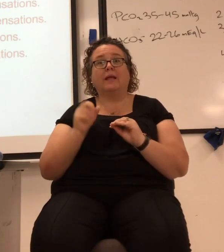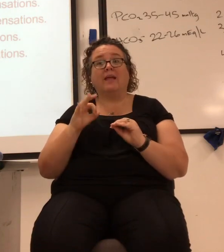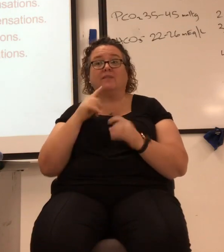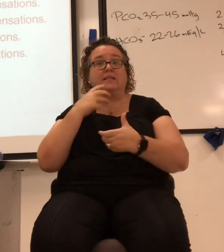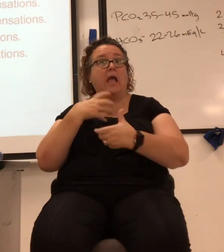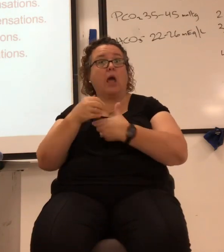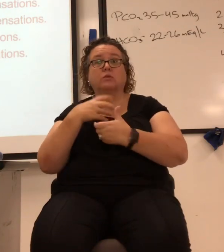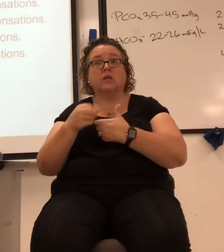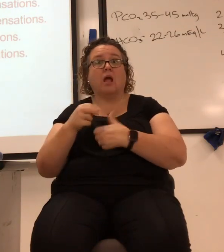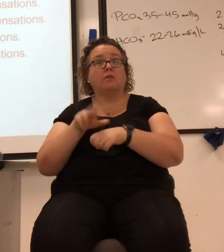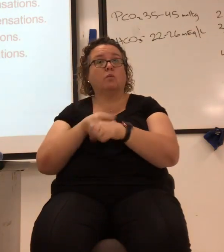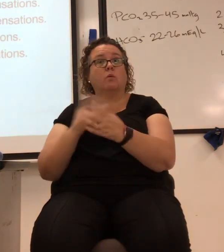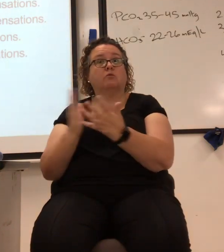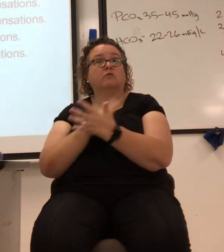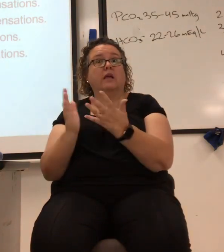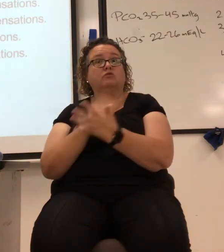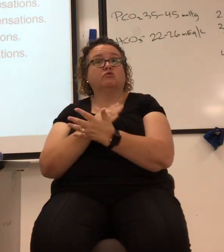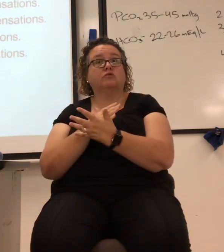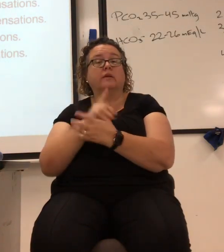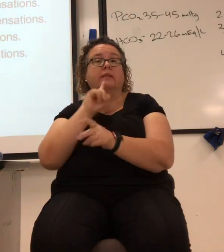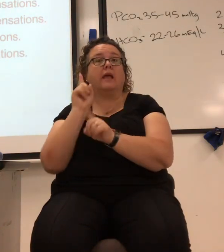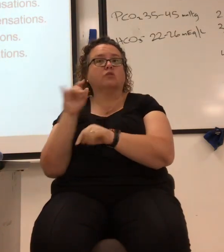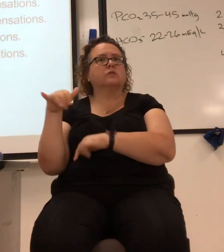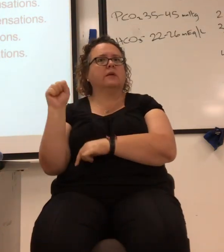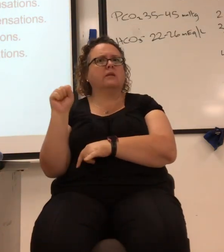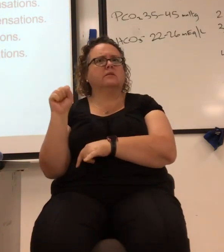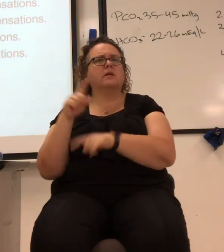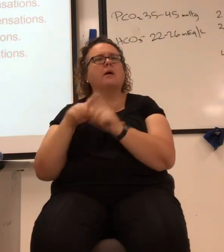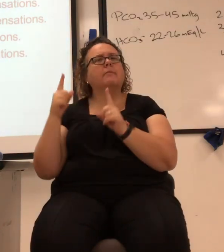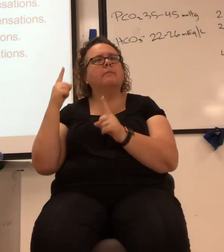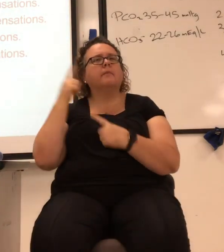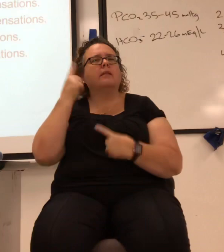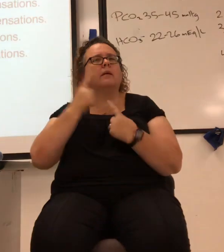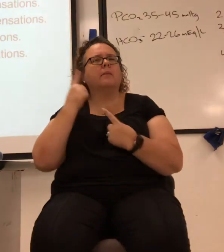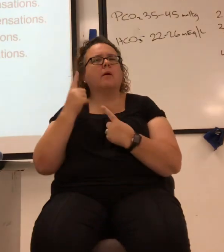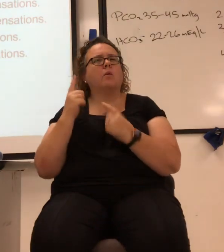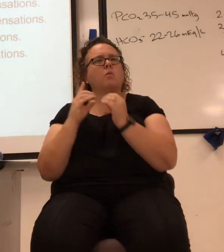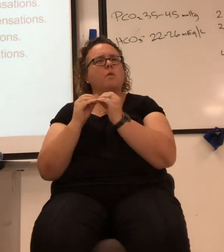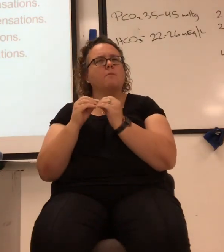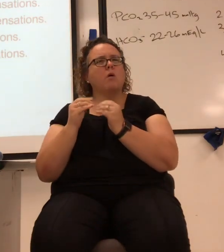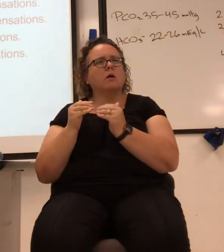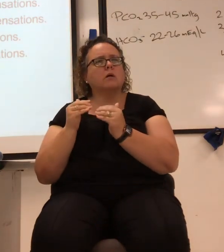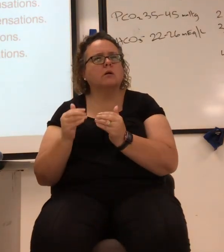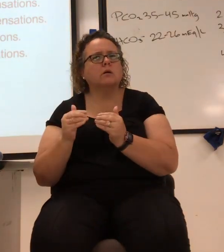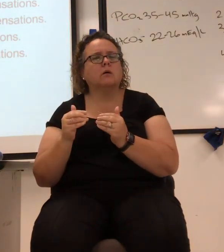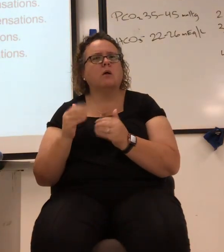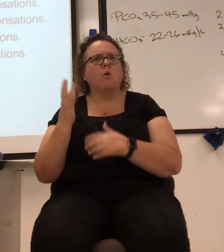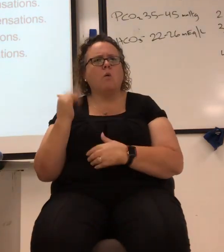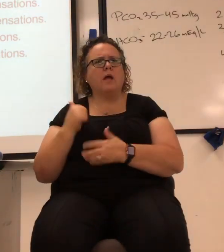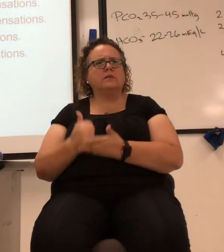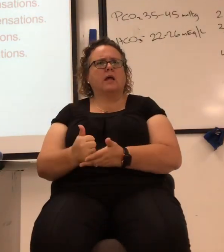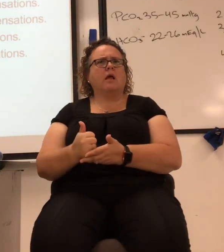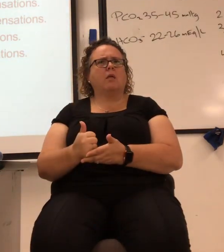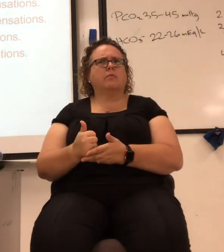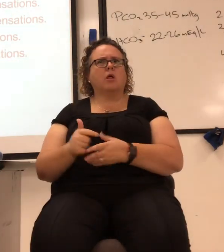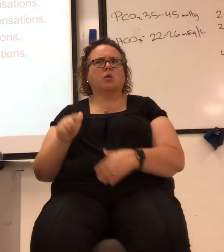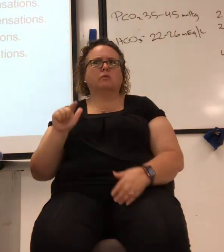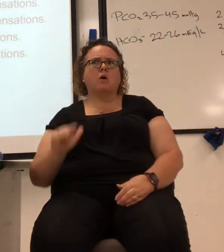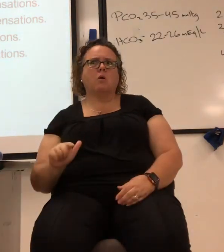respiratory opposite? So all you say at this point in the diagnosis is respiratory is not the cause, and move on to number